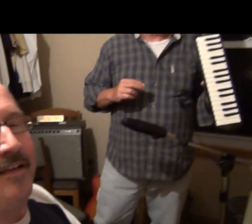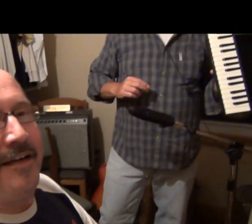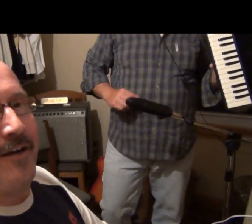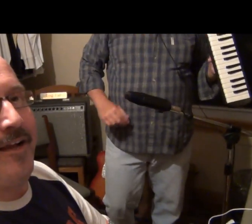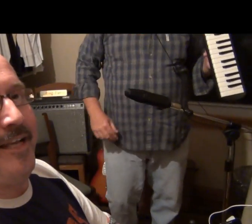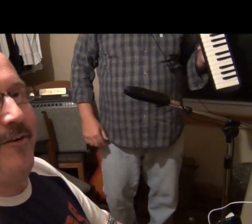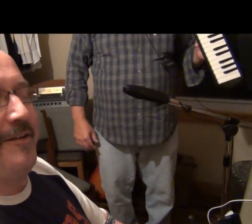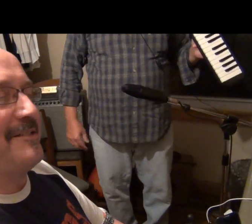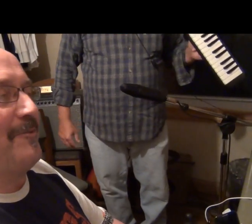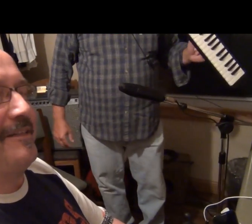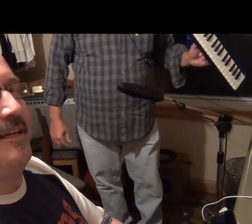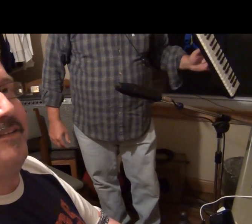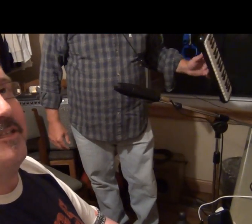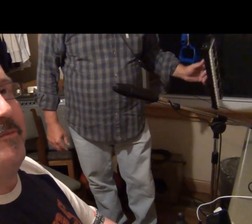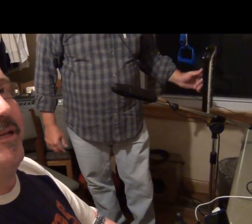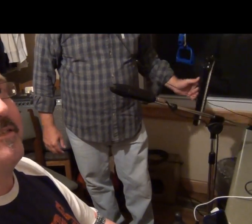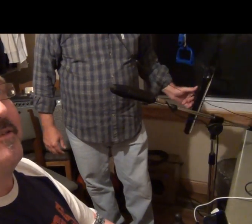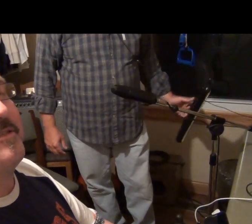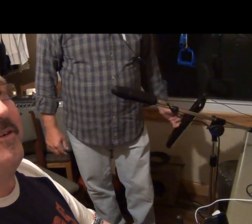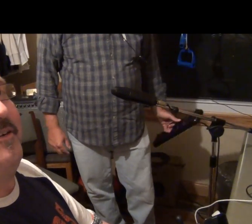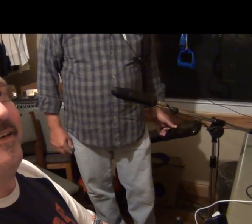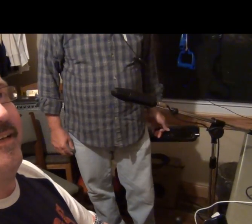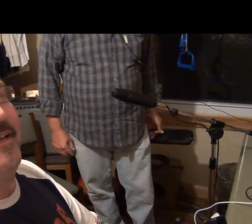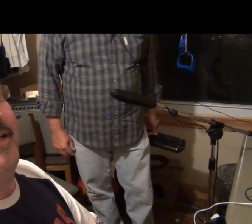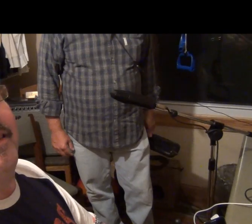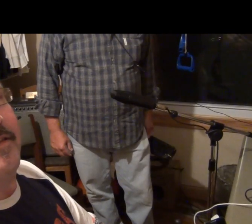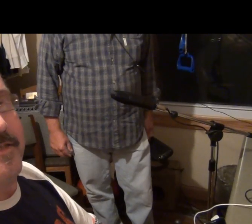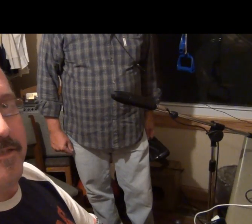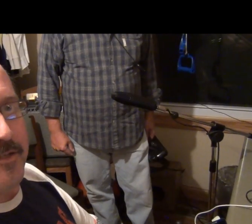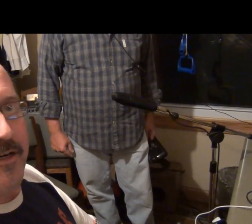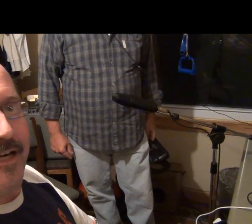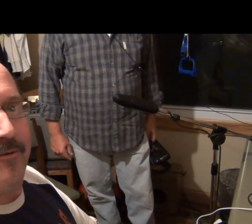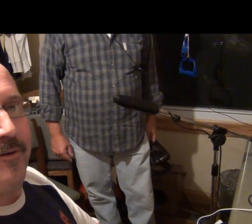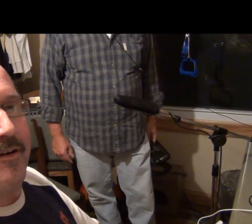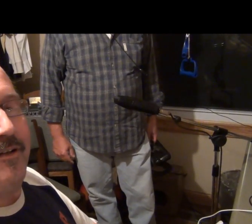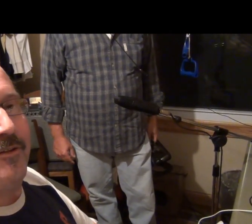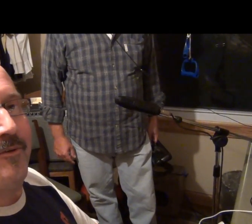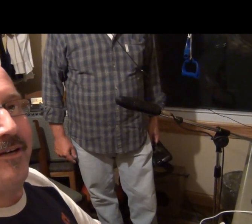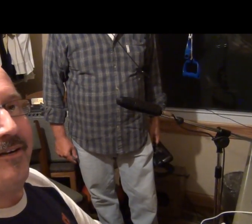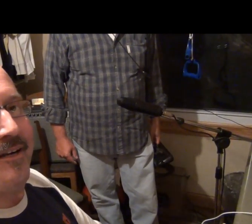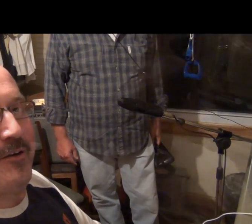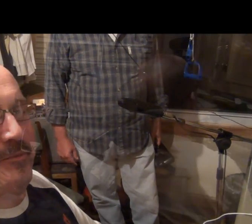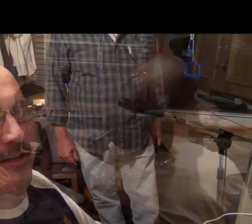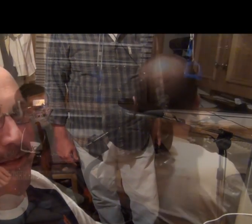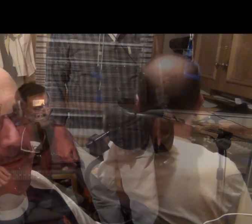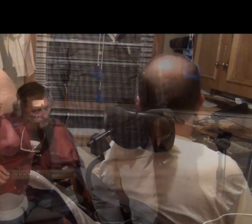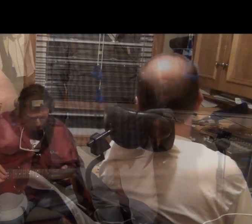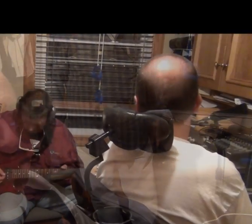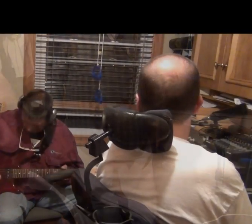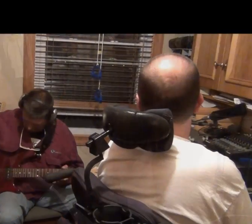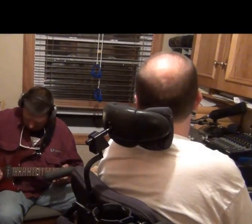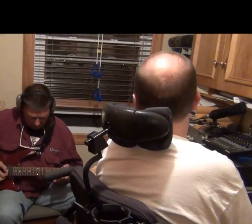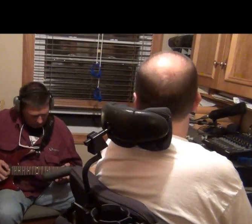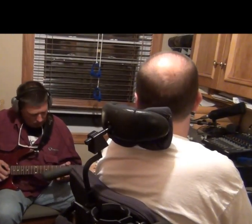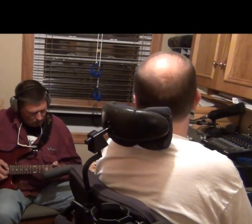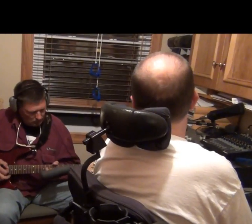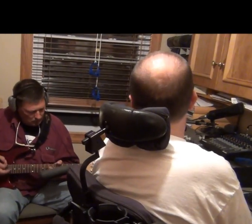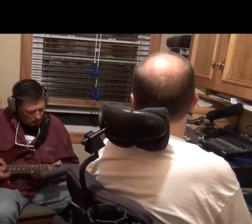All right, now I just worked that into the mix of the song. This is a song I wrote called The Runner. I hope you like it.